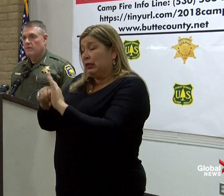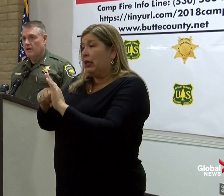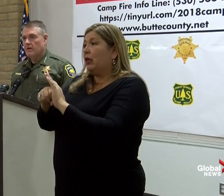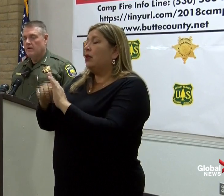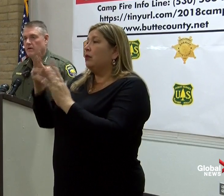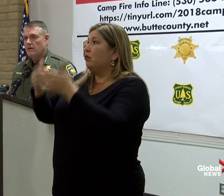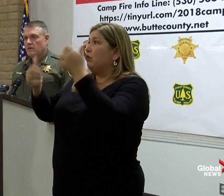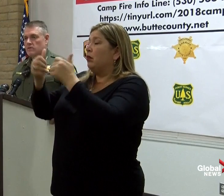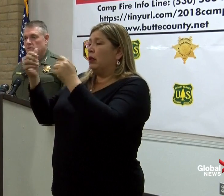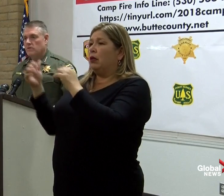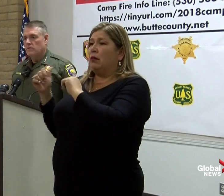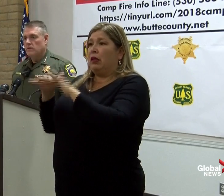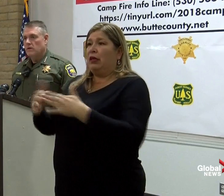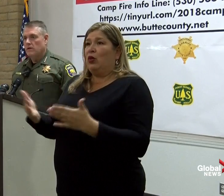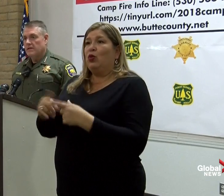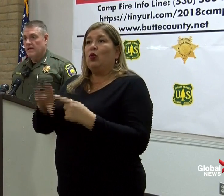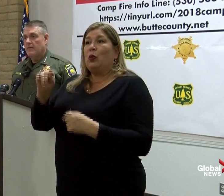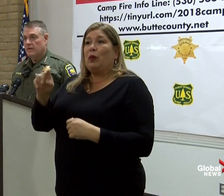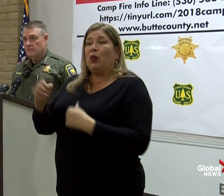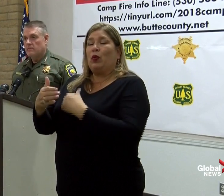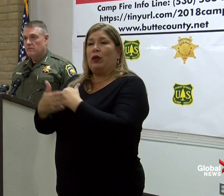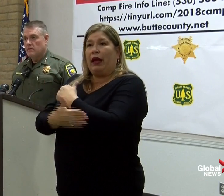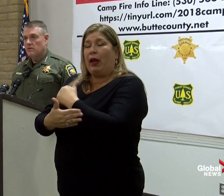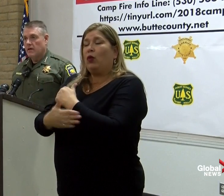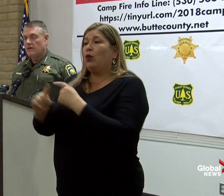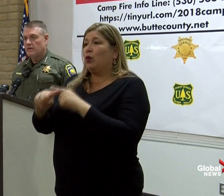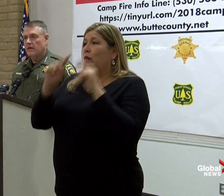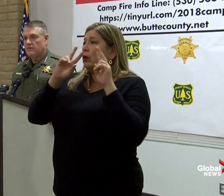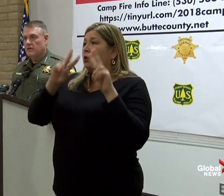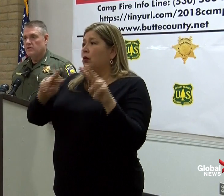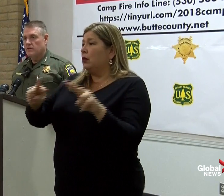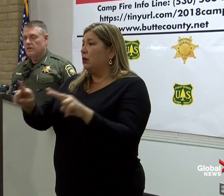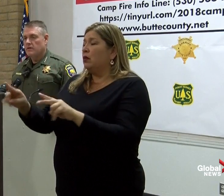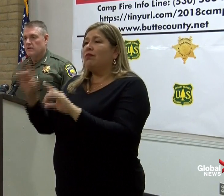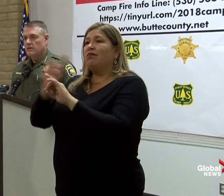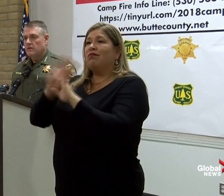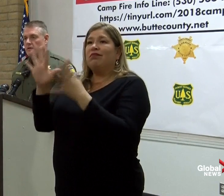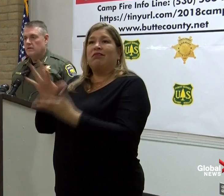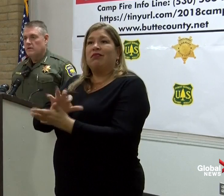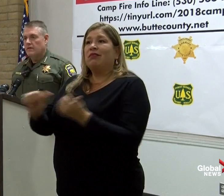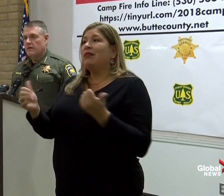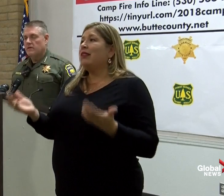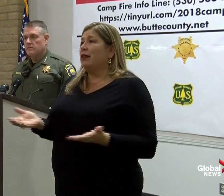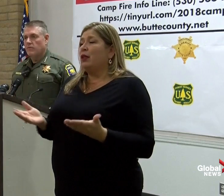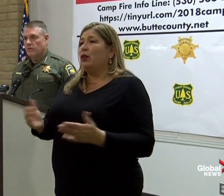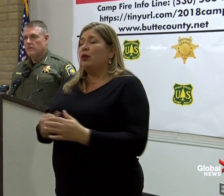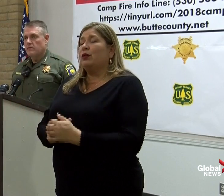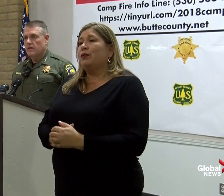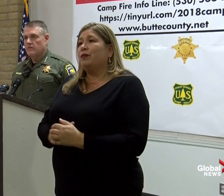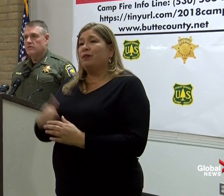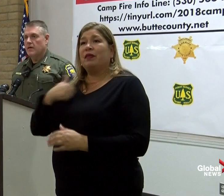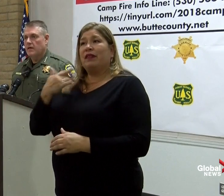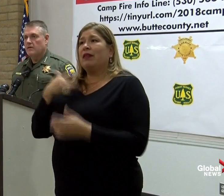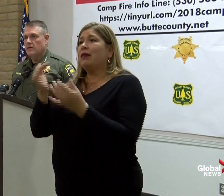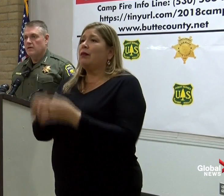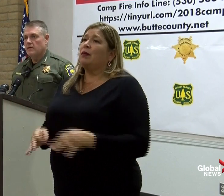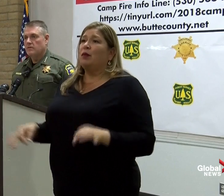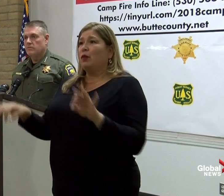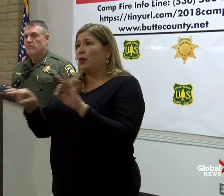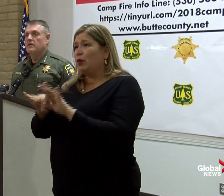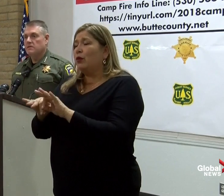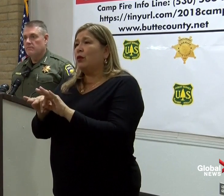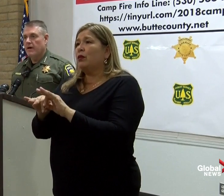came to Butte County to examine and look at the devastation here. I think it's important that they understand